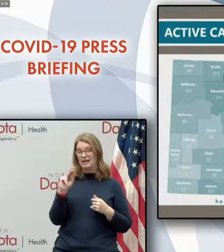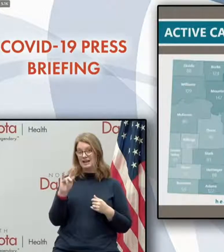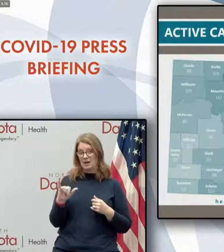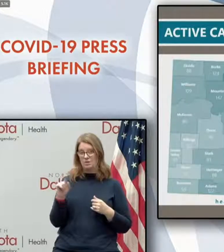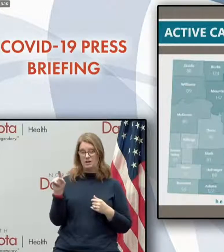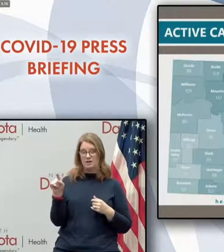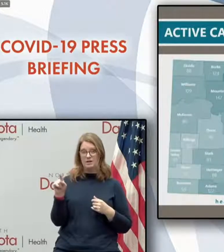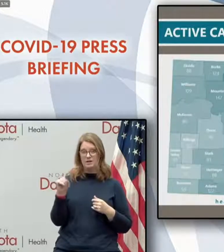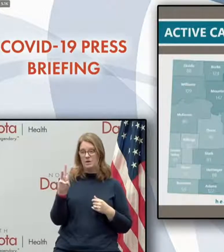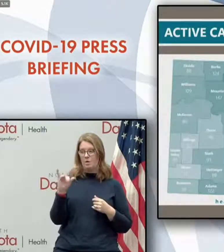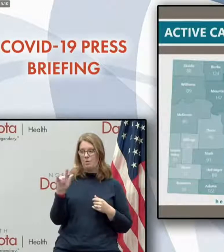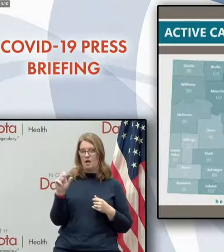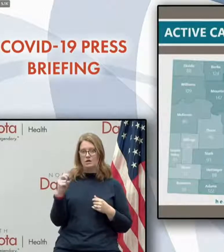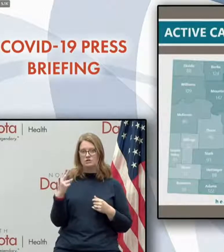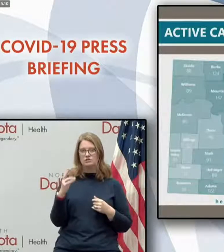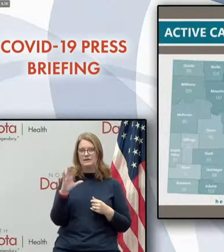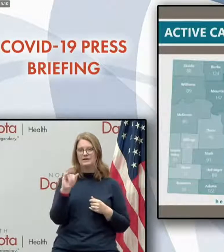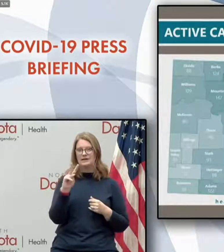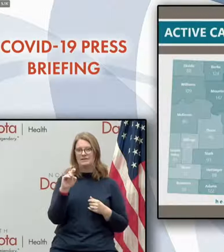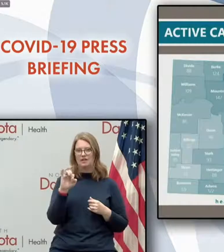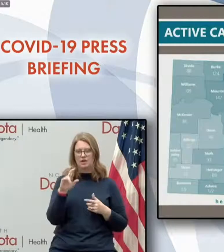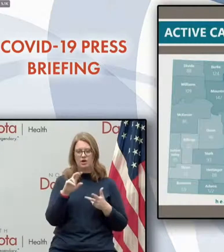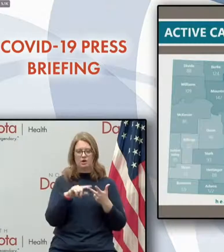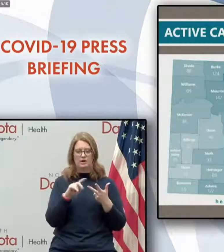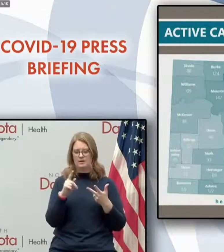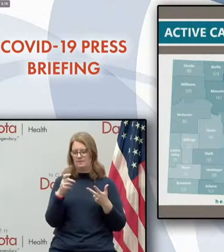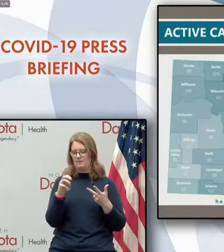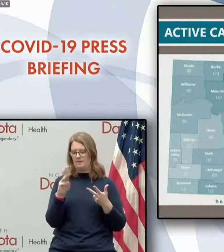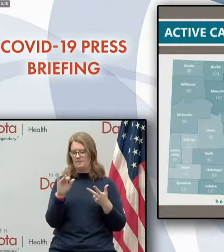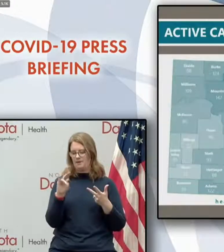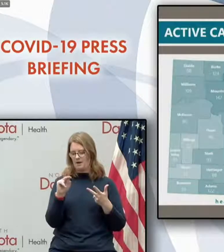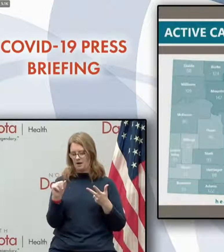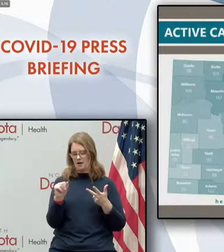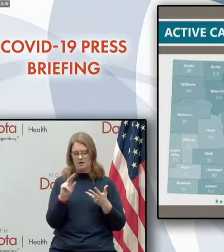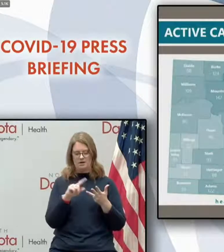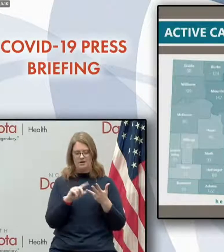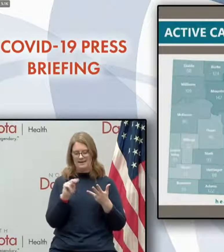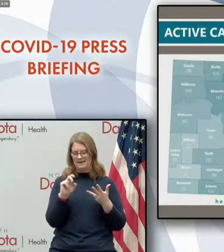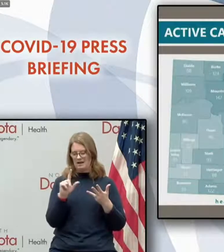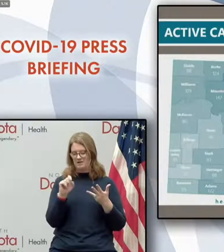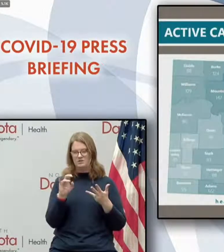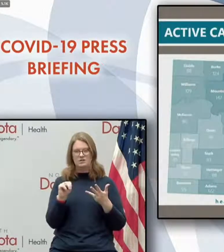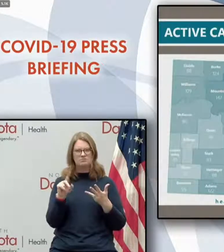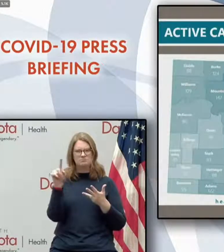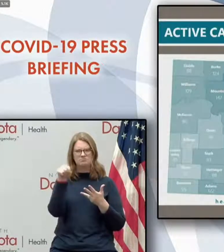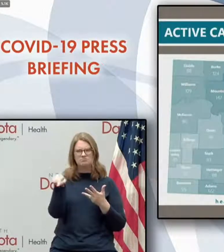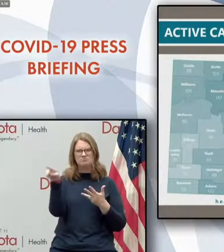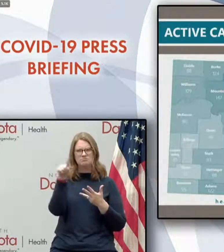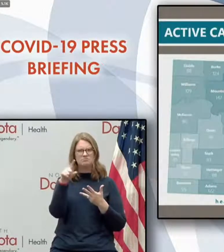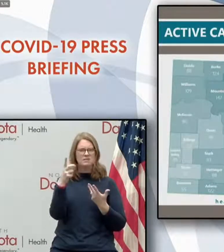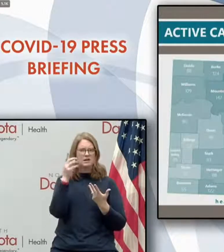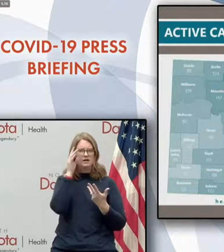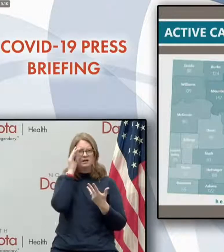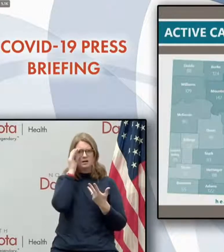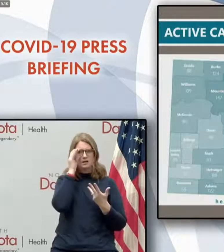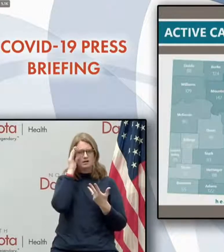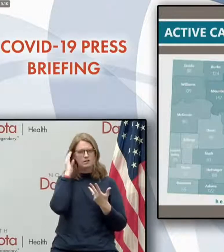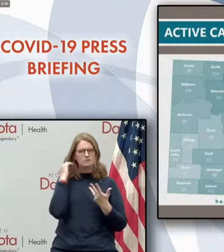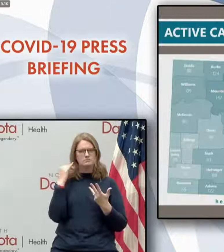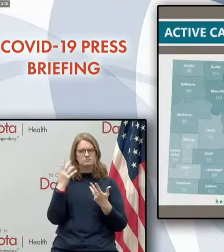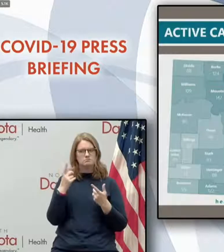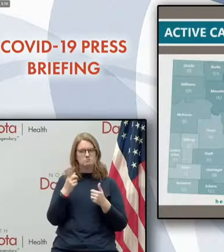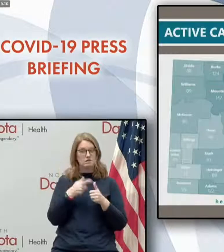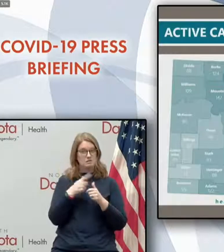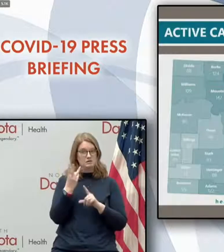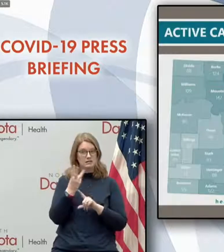we had Walsh and Cavalier and Pembina, Nelson, and others. Those are places that often, throughout the first